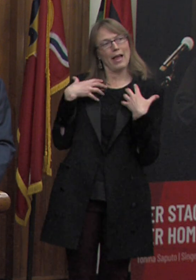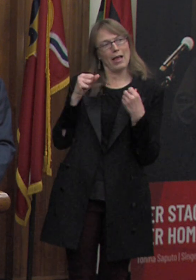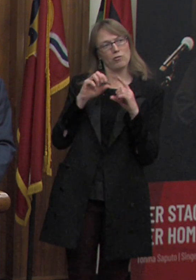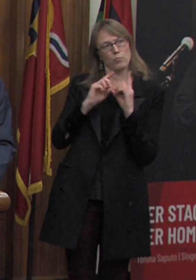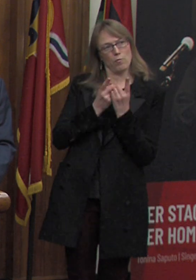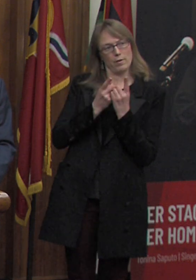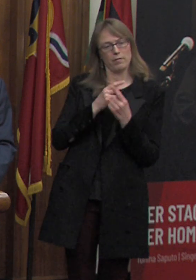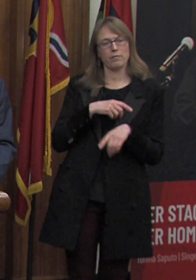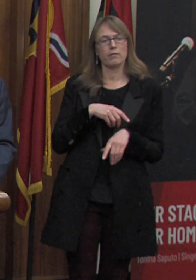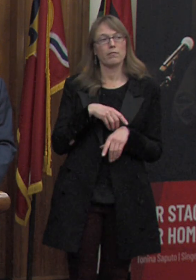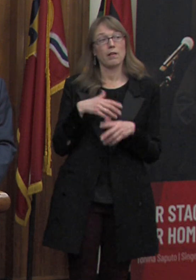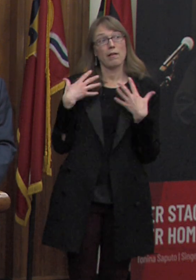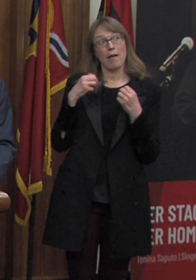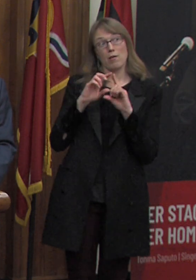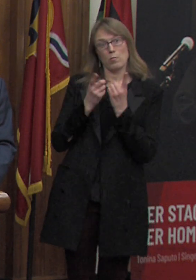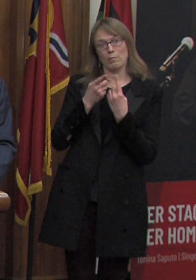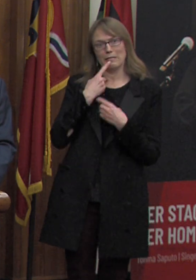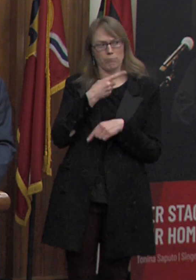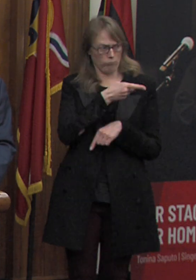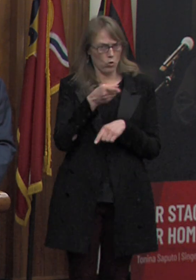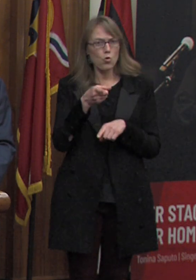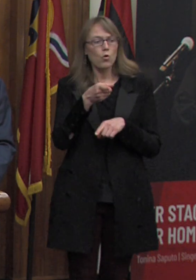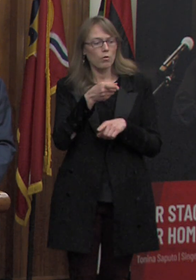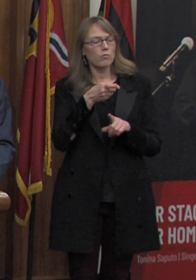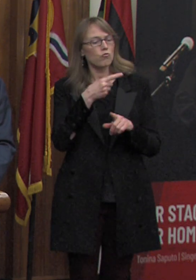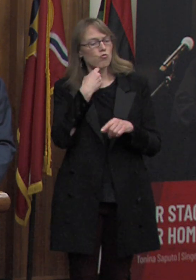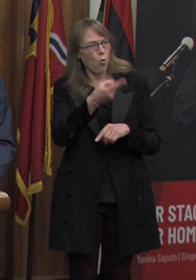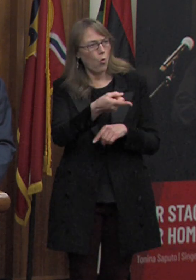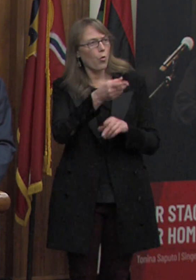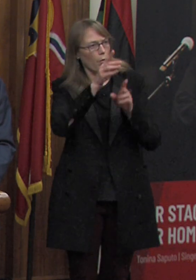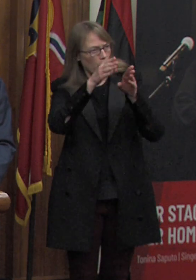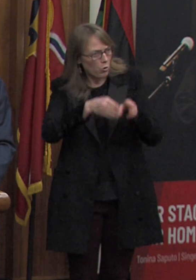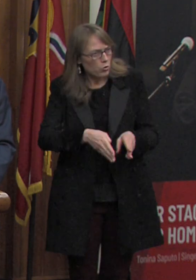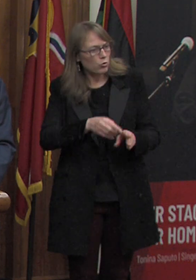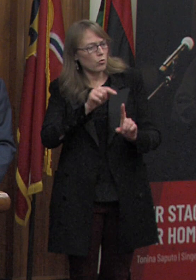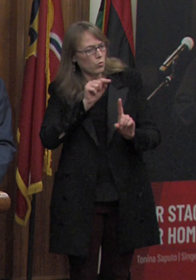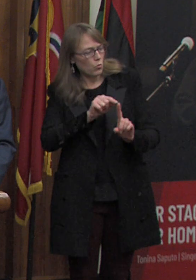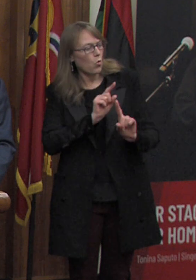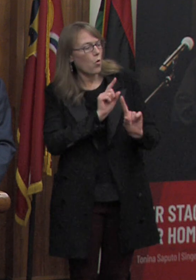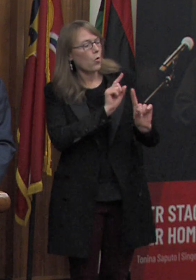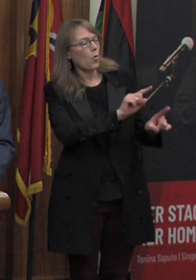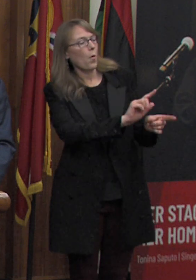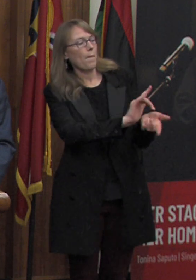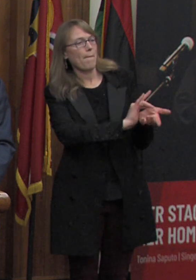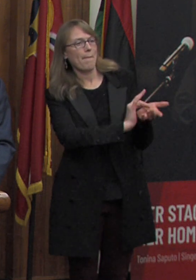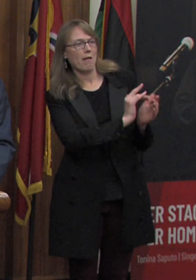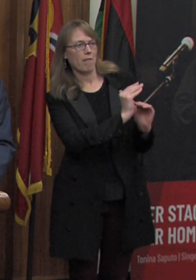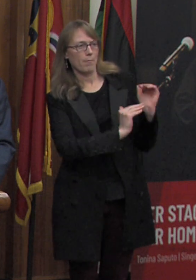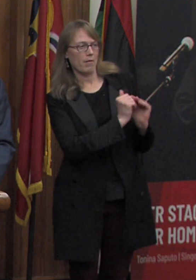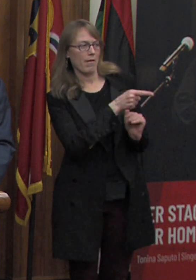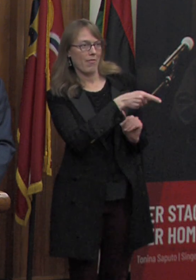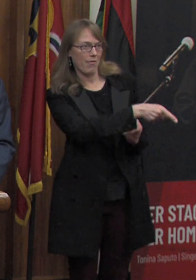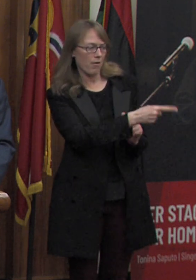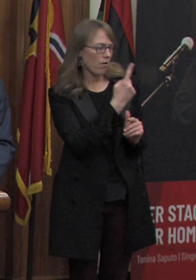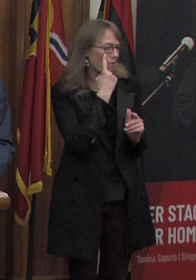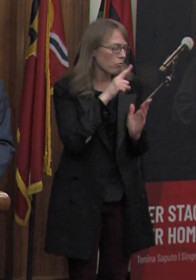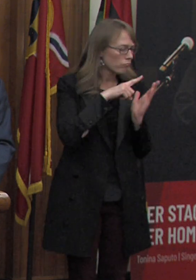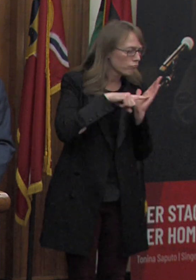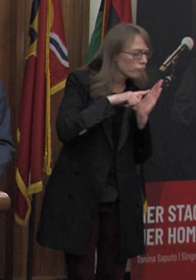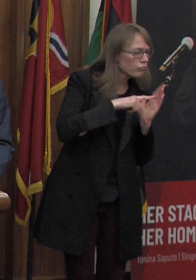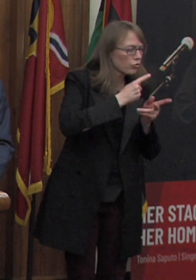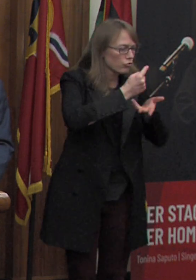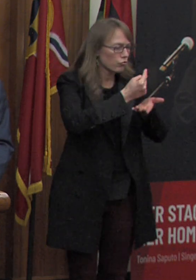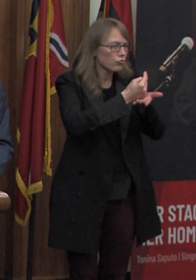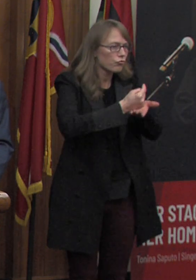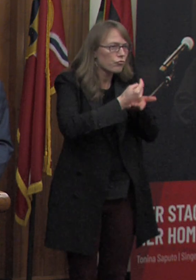medical facility to receive care, evaluation, and treatment. At the time, the individuals did